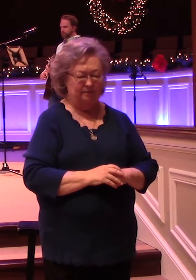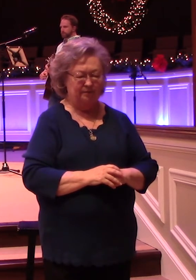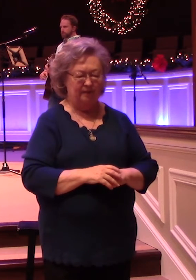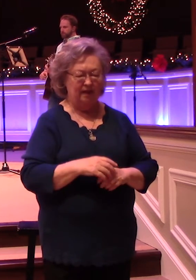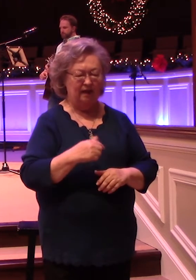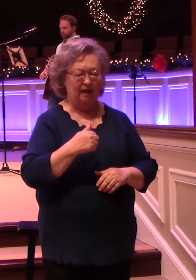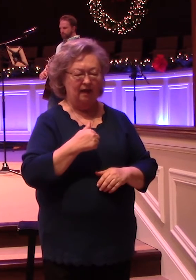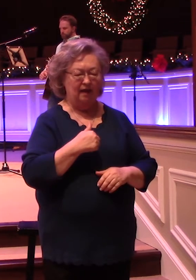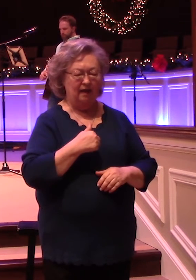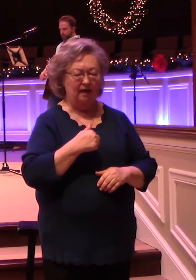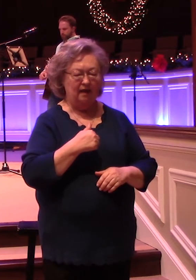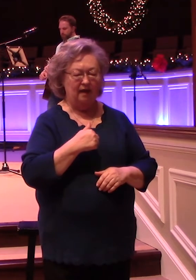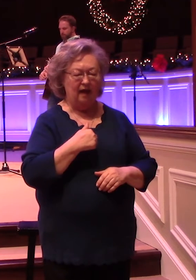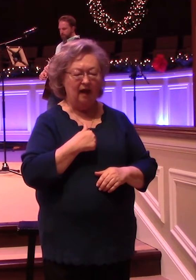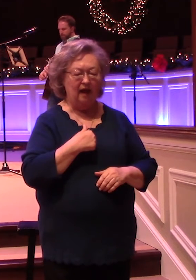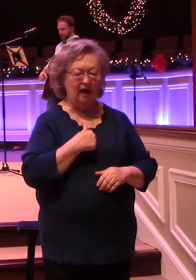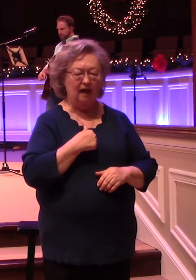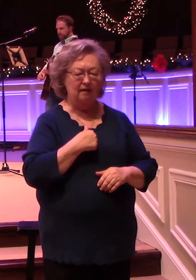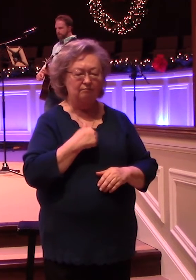of my soul.